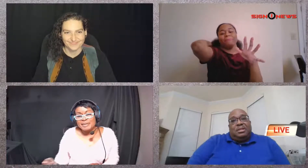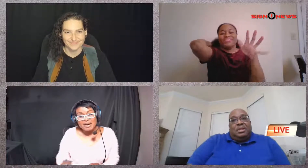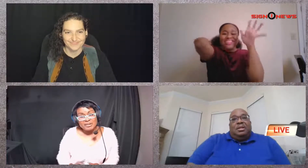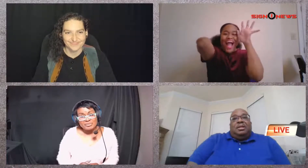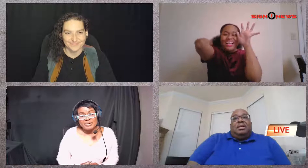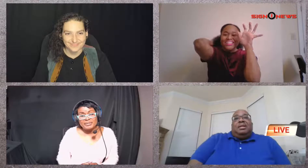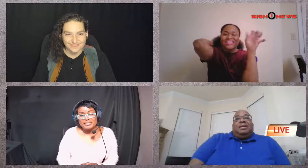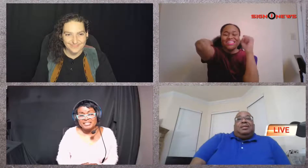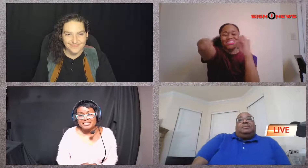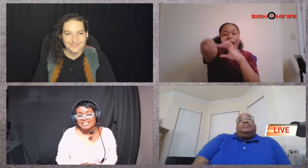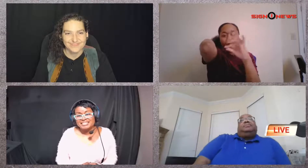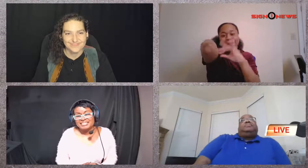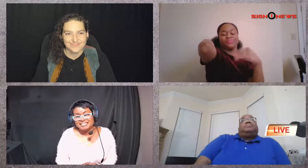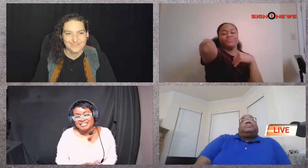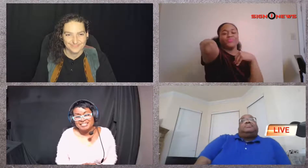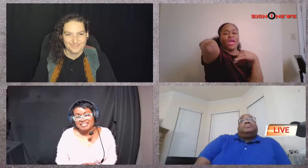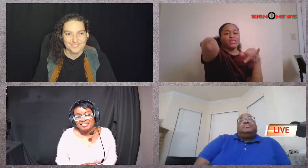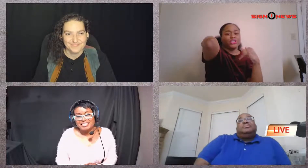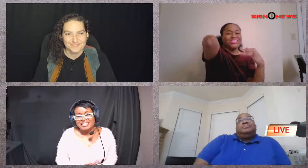And let me add as well